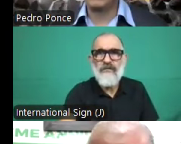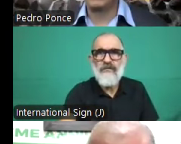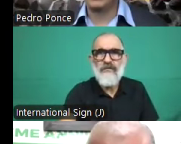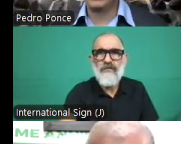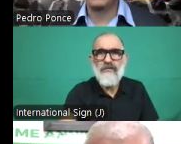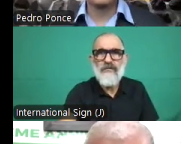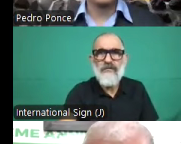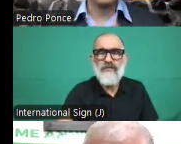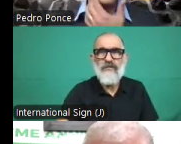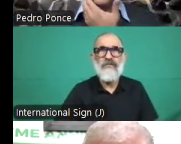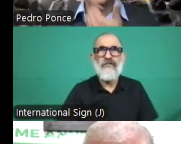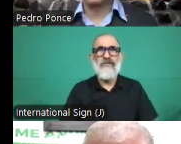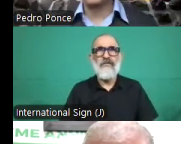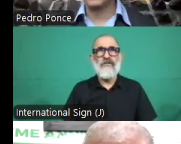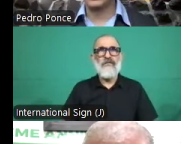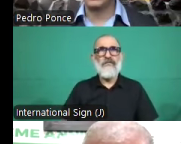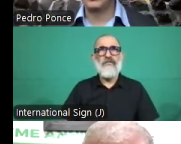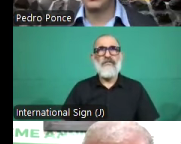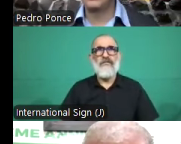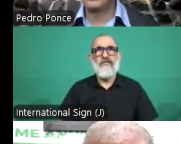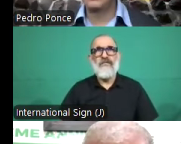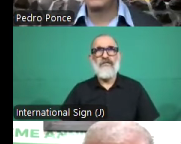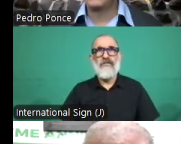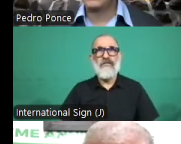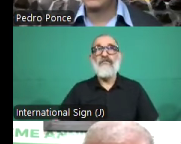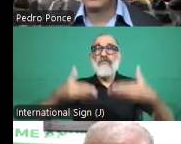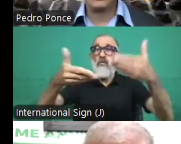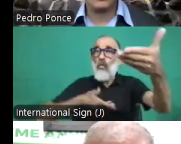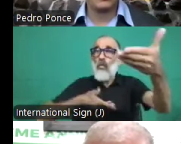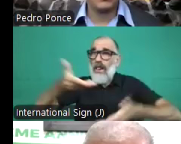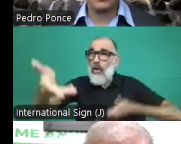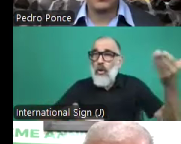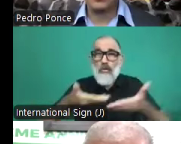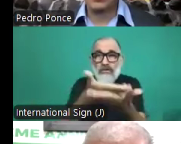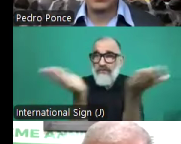Welcome, everyone. This is Pedro speaking.